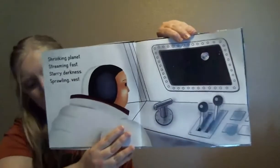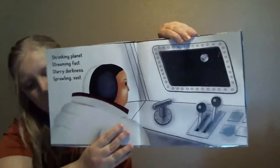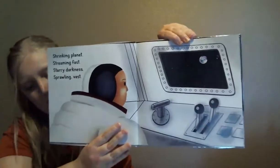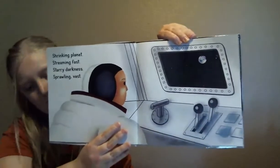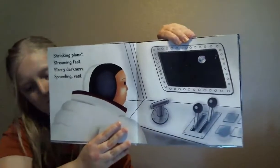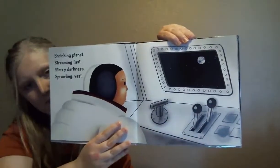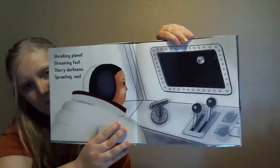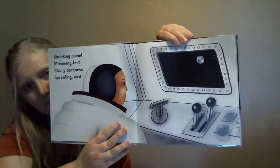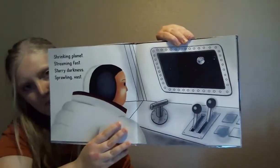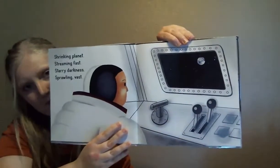rocket.